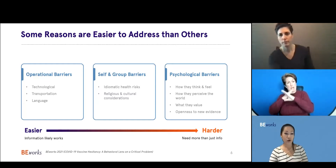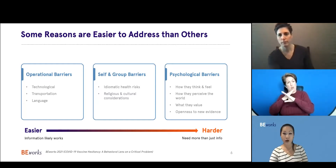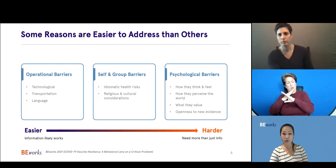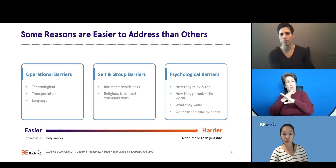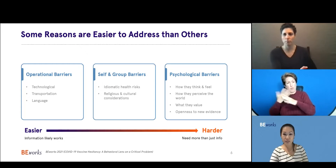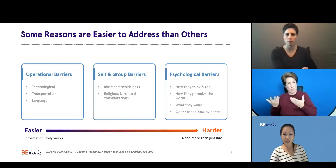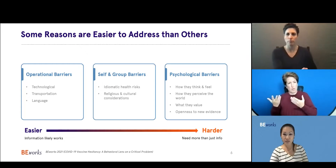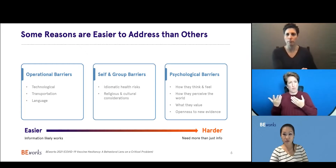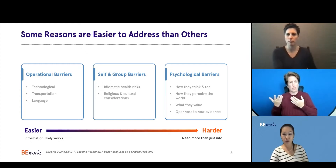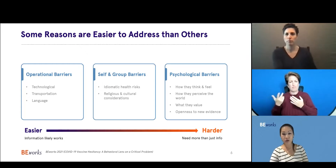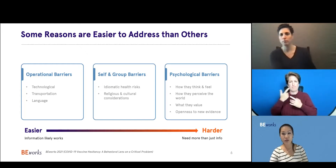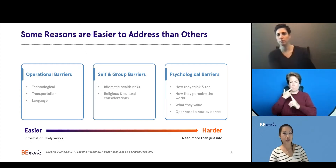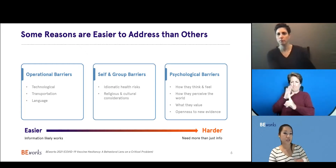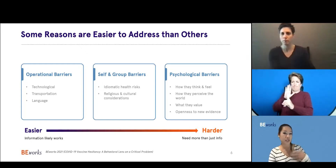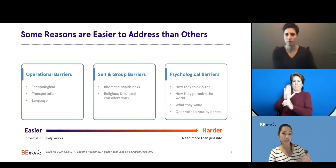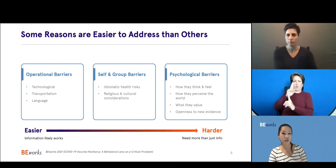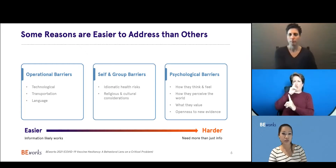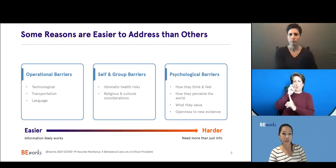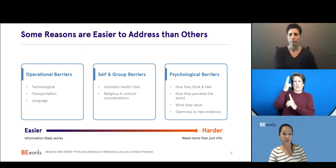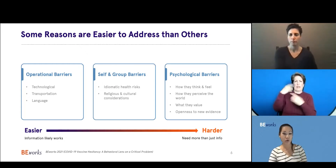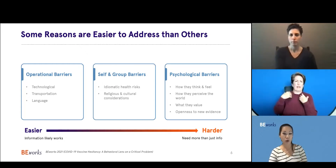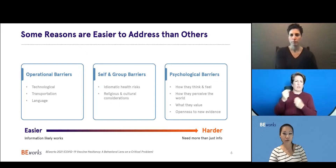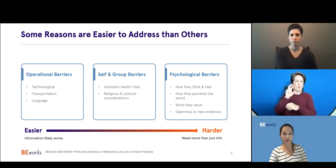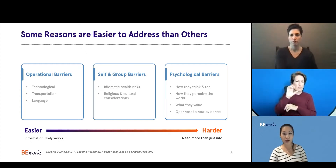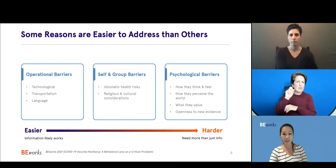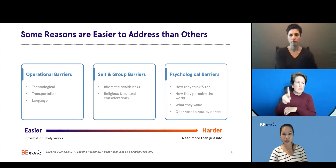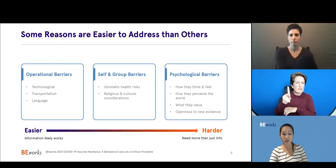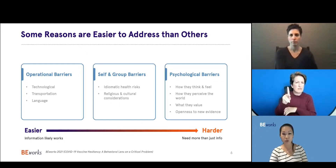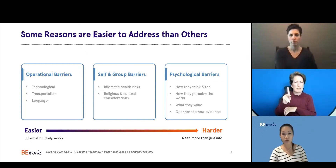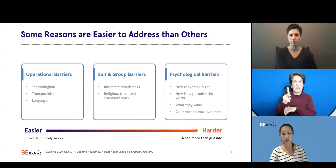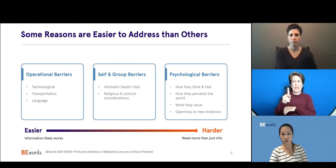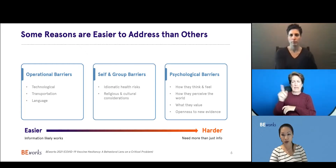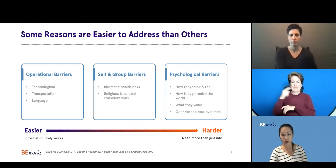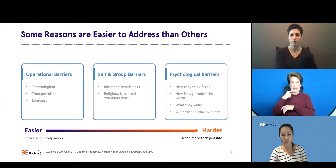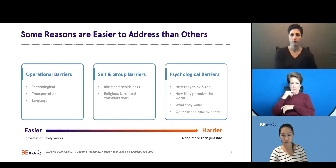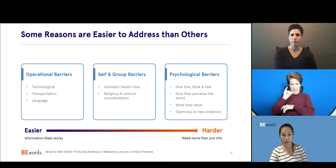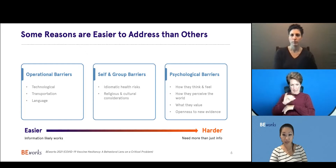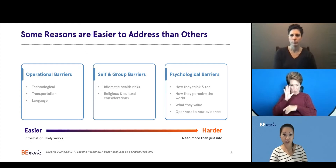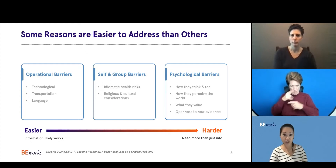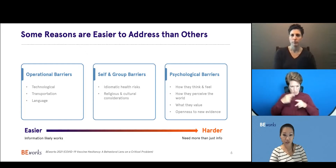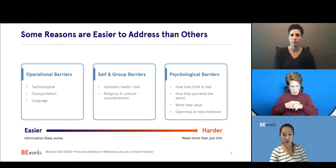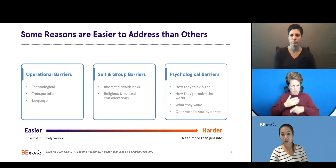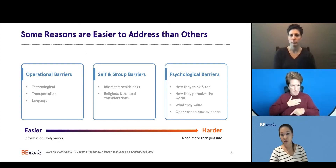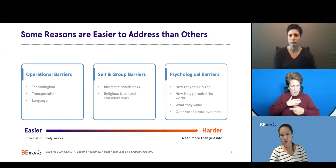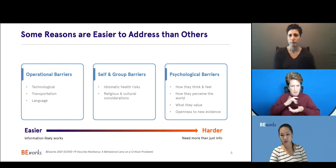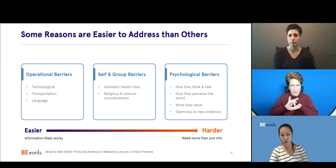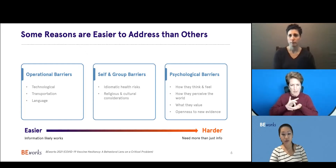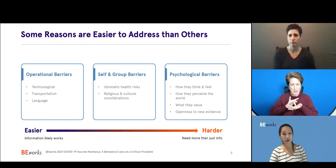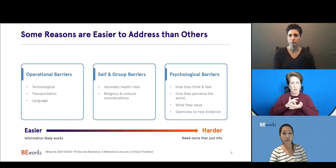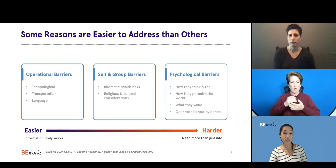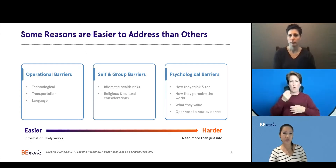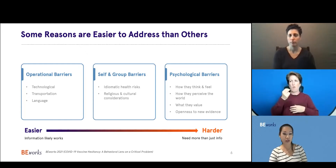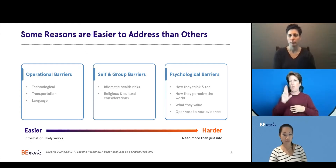individual health risks, right? Questions and uncertainty about whether the vaccine will interact with their medication or with